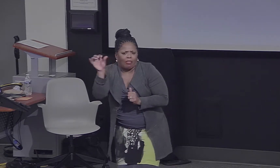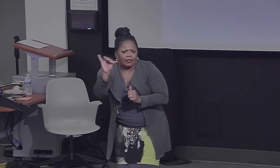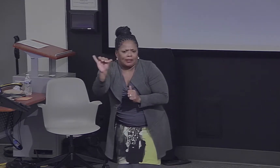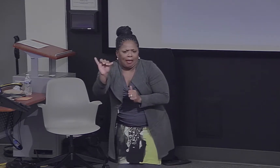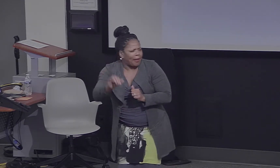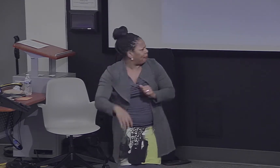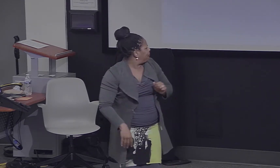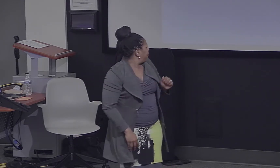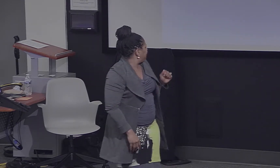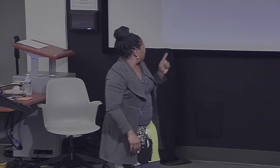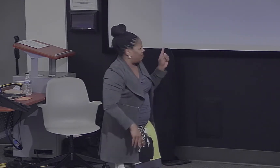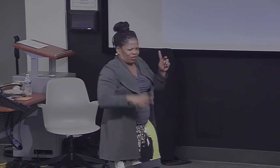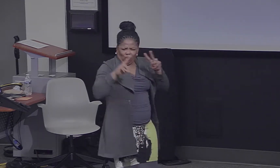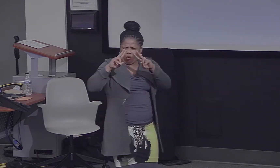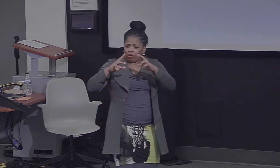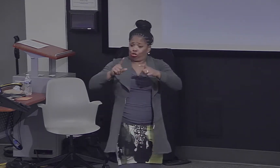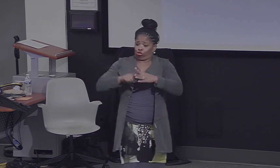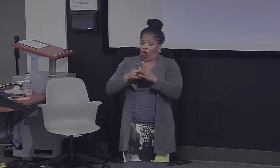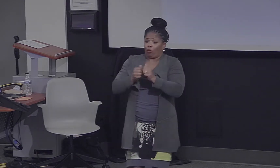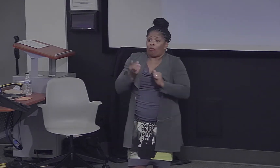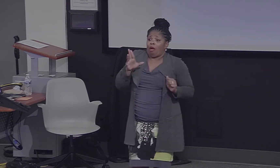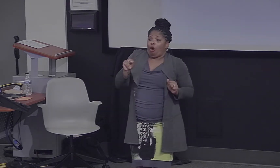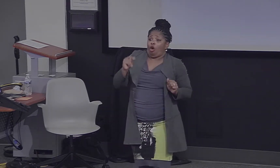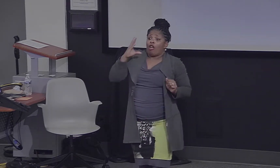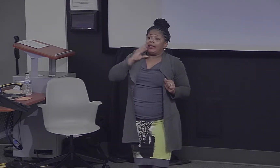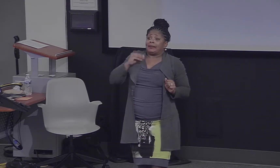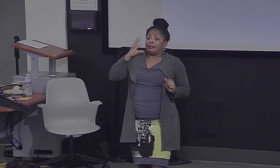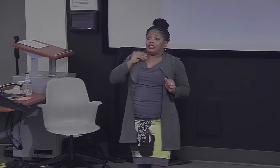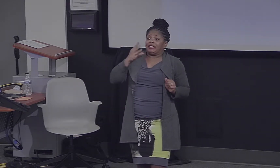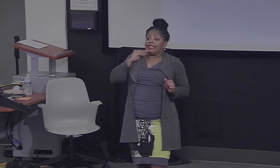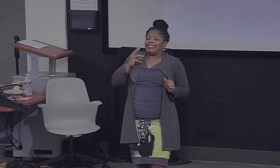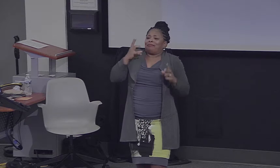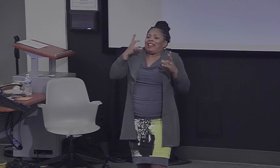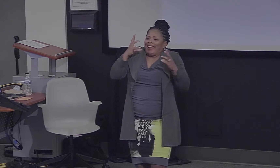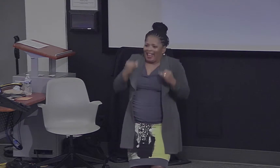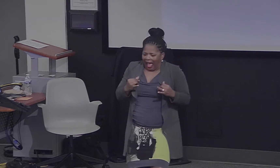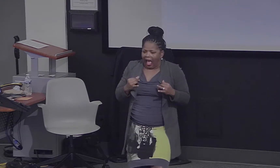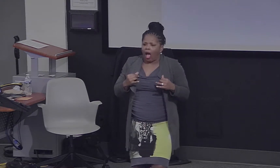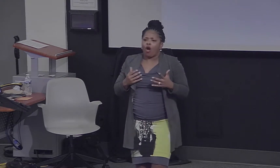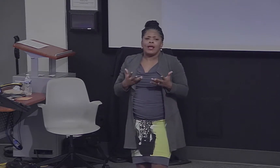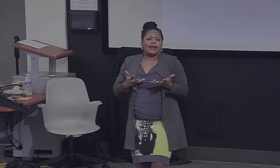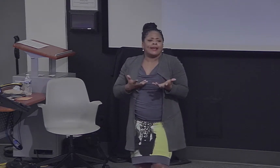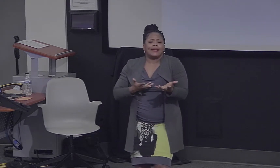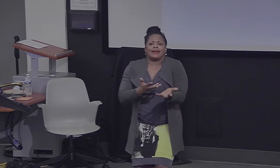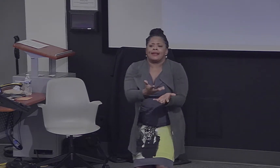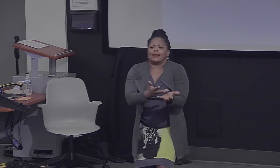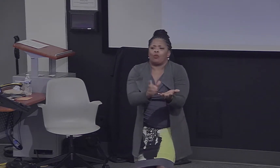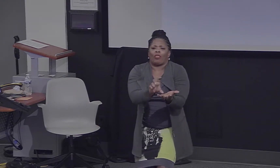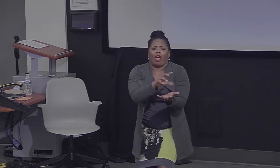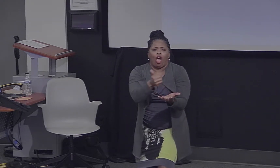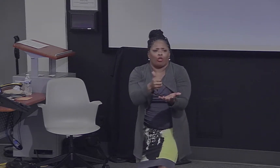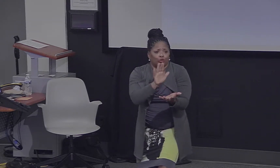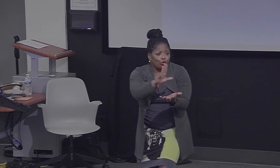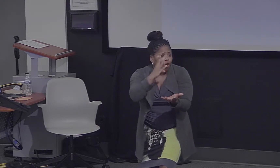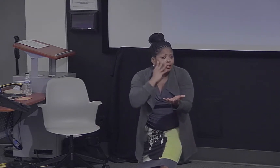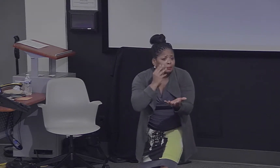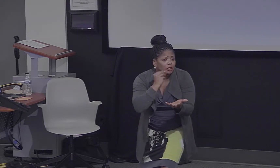I would ask for certain questions, but often I wouldn't get some of those answers before I'd get to the job. So that was my experience, and I wanted to